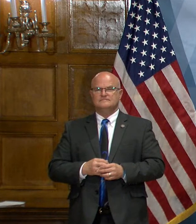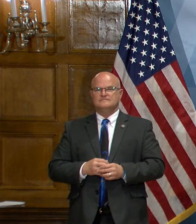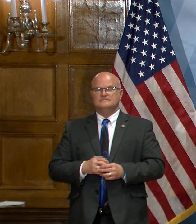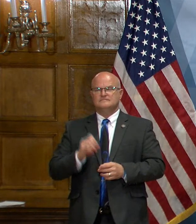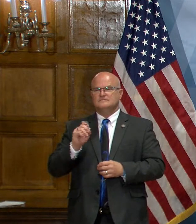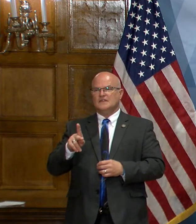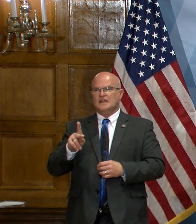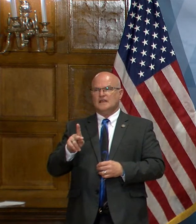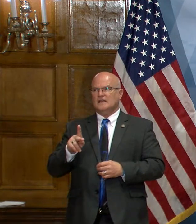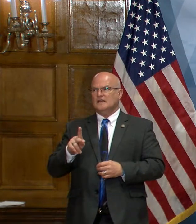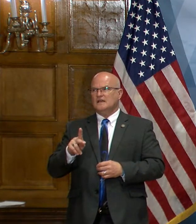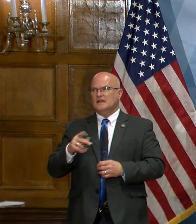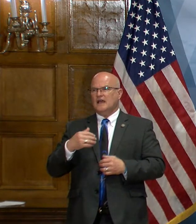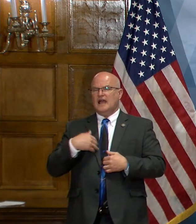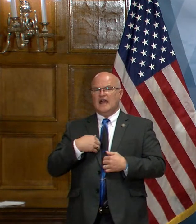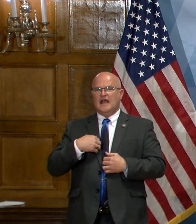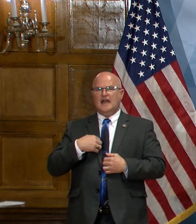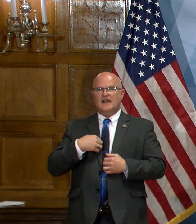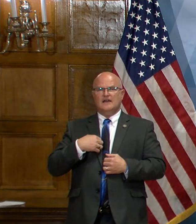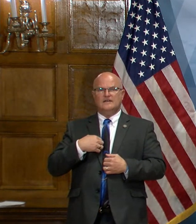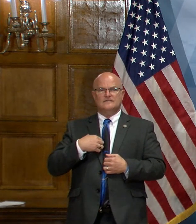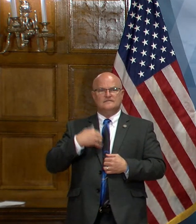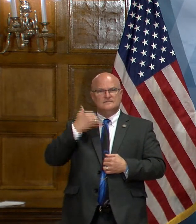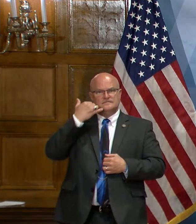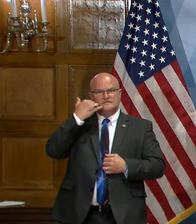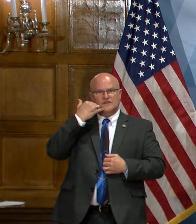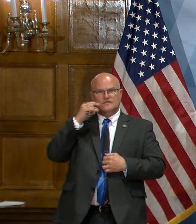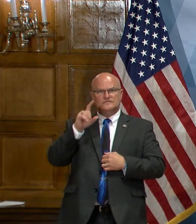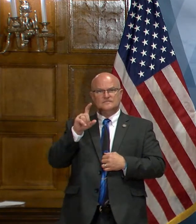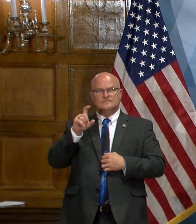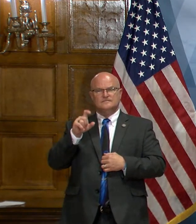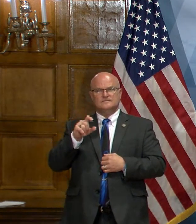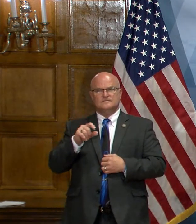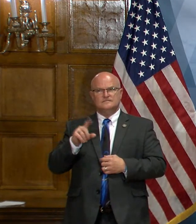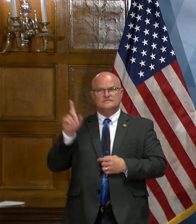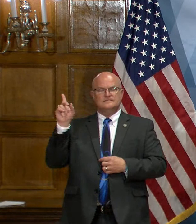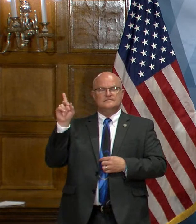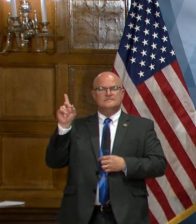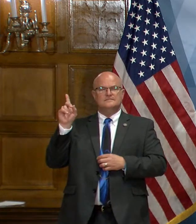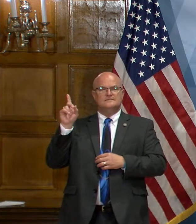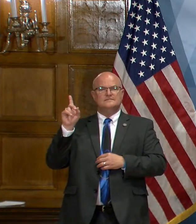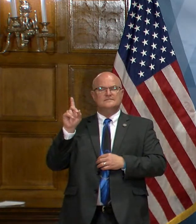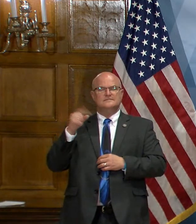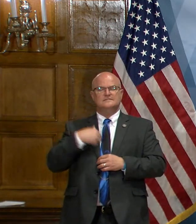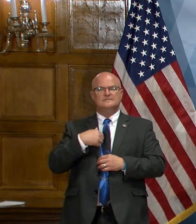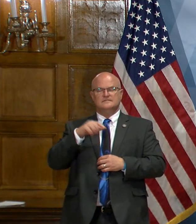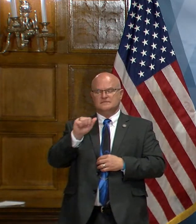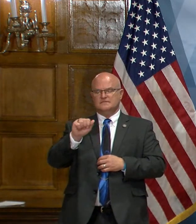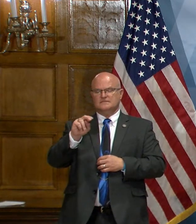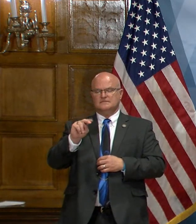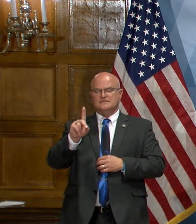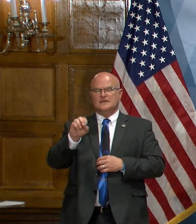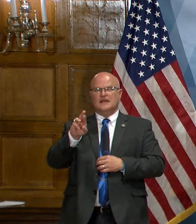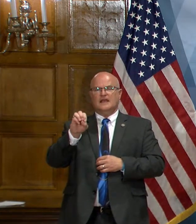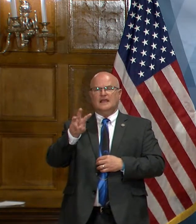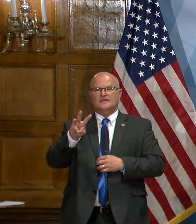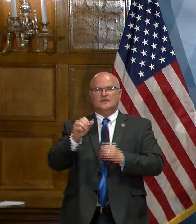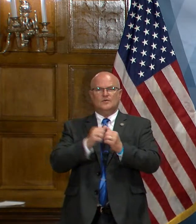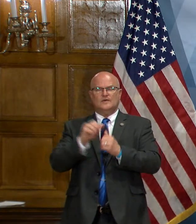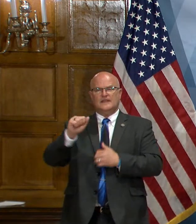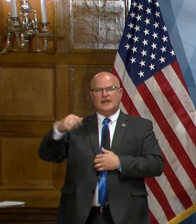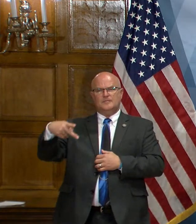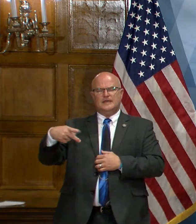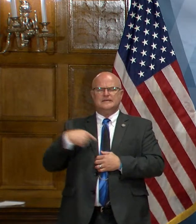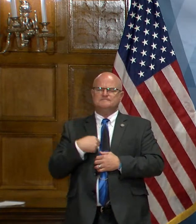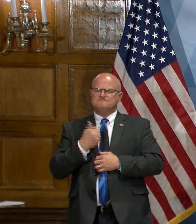Is there, do we have anybody remotely today? Yeah, Governor, this is Andrew with AP. Had